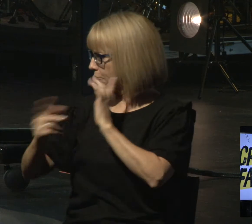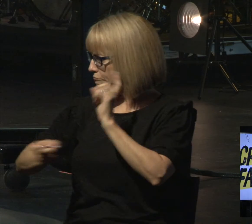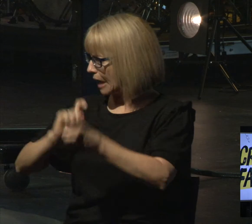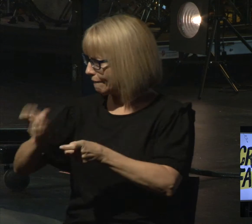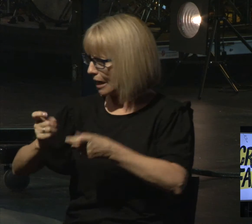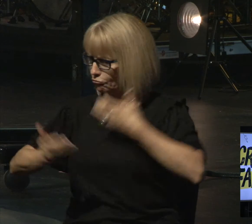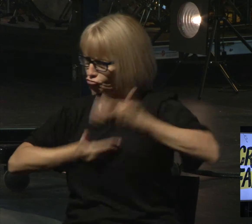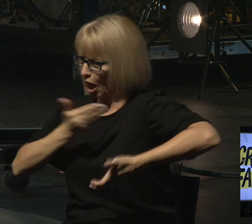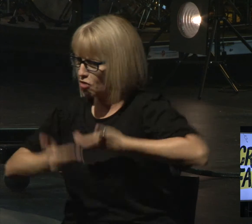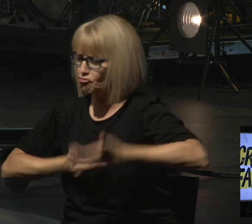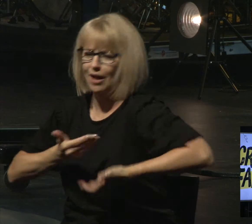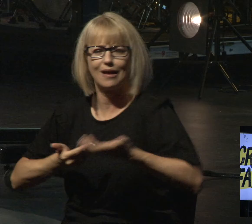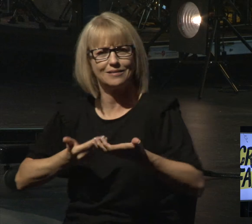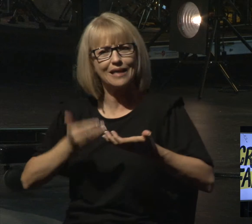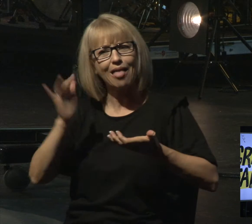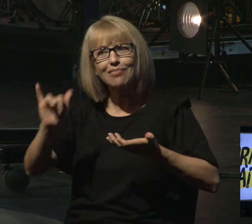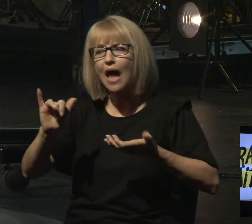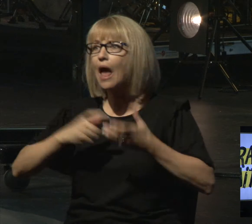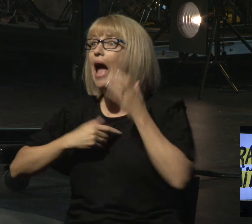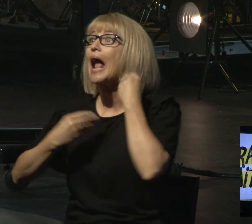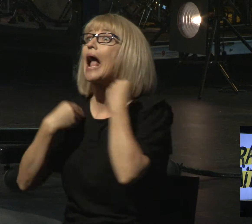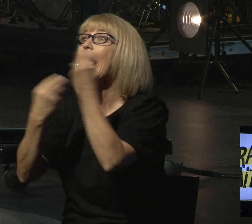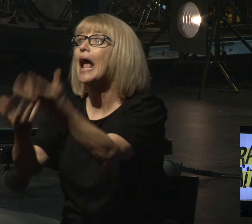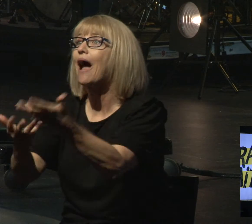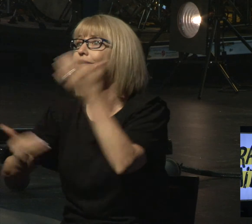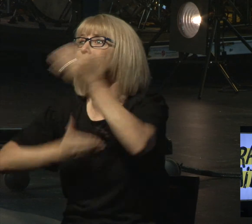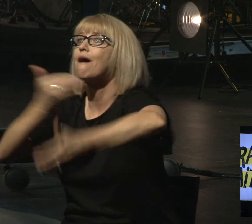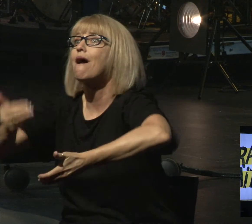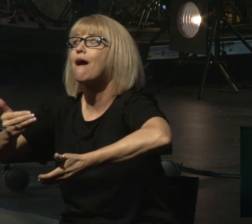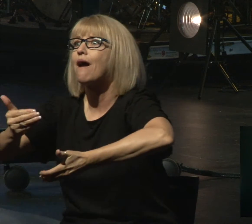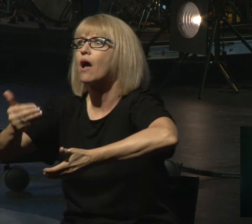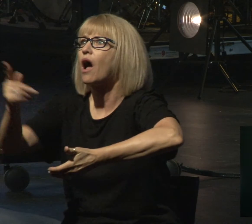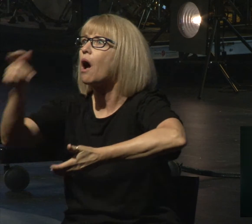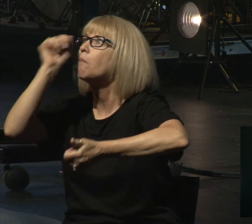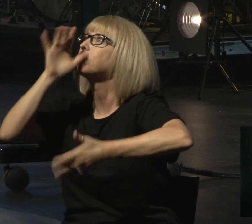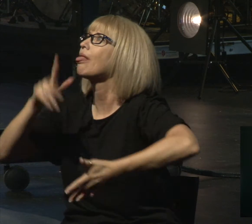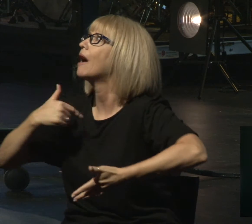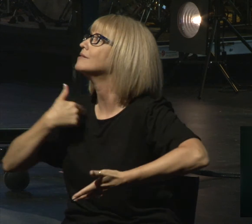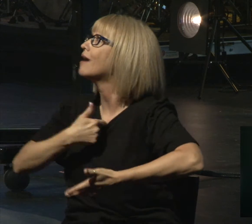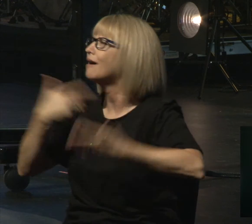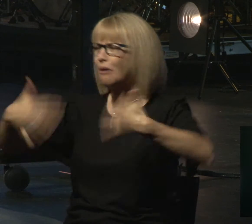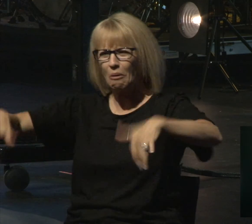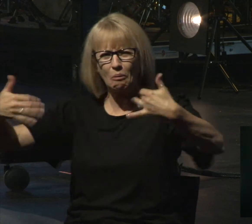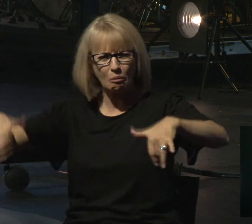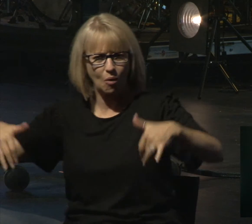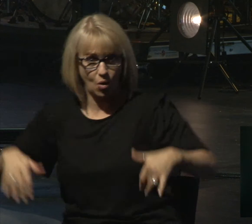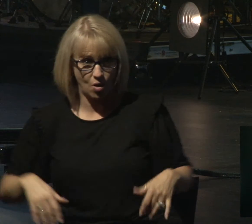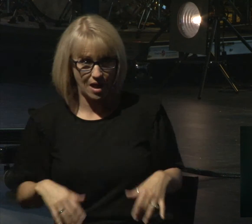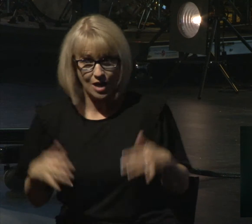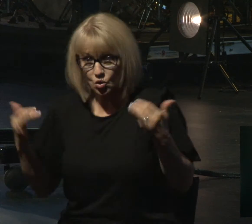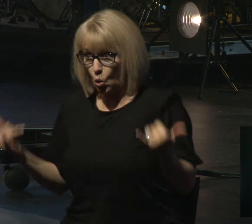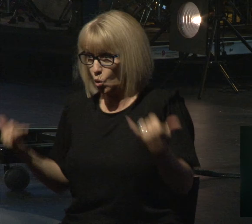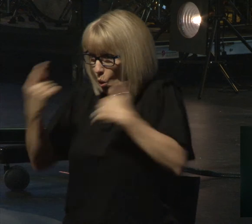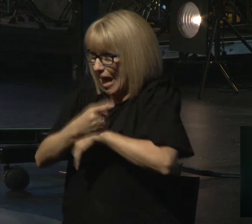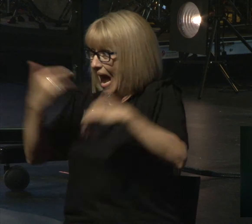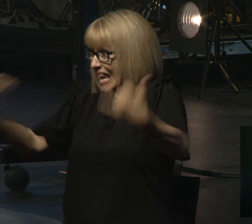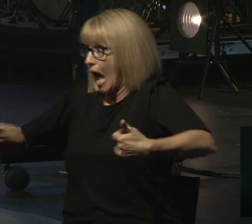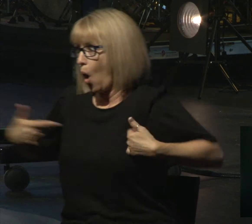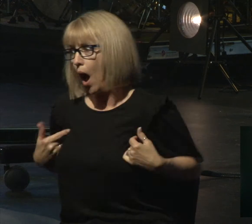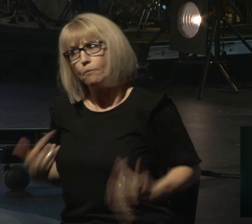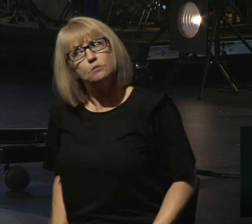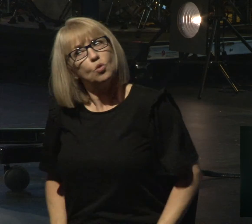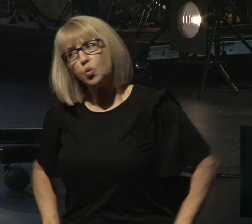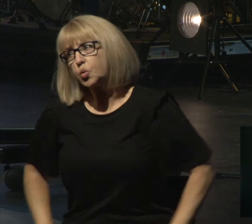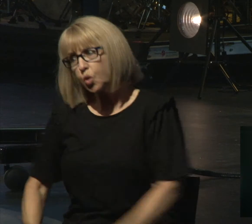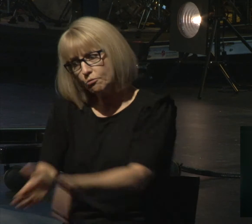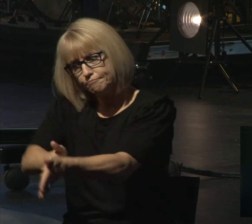turn, get blessings ourselves from that as well. Today, what I want to do is ask you to do something even crazier than what we talked about